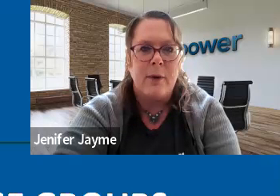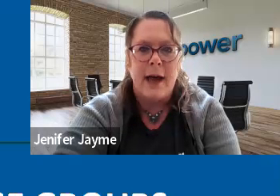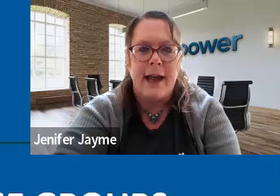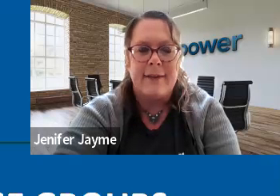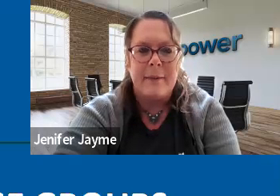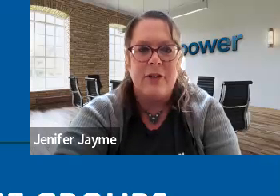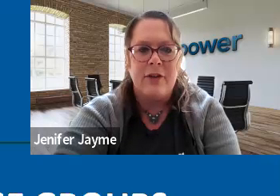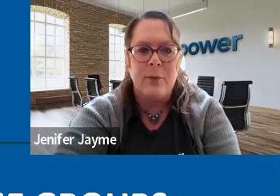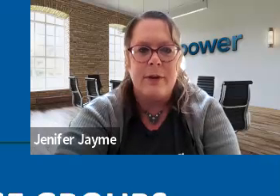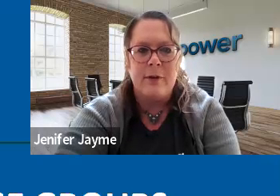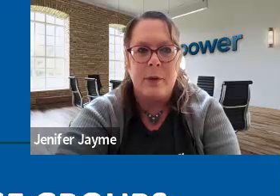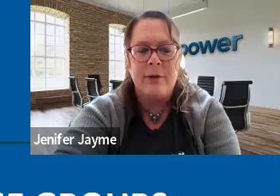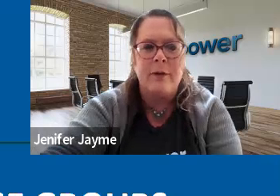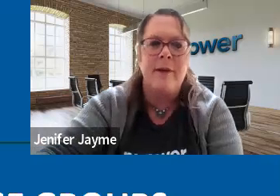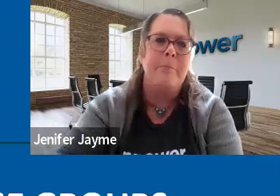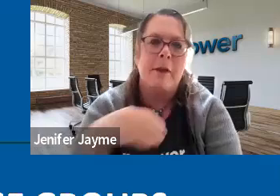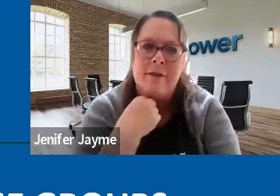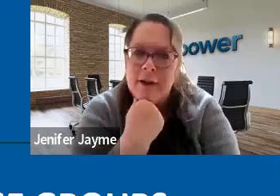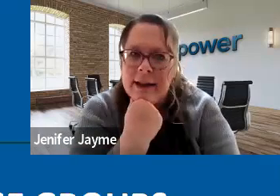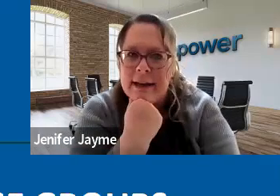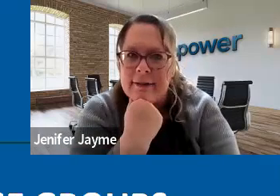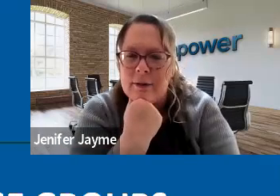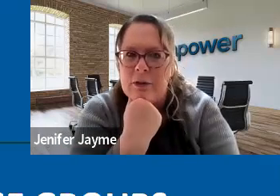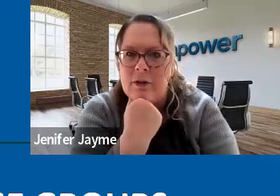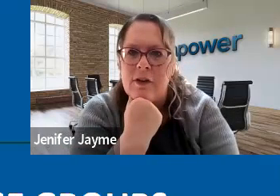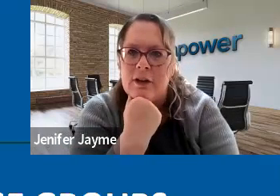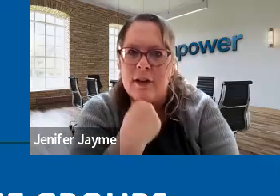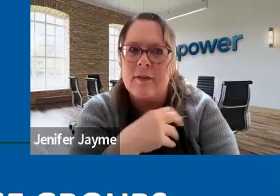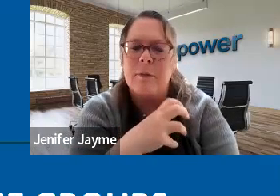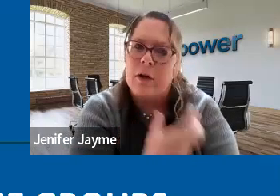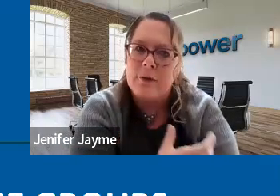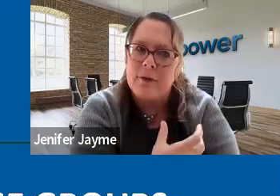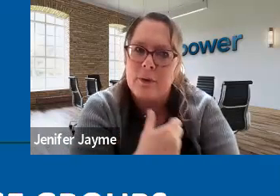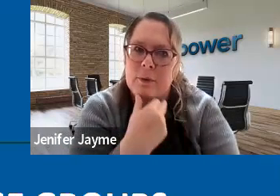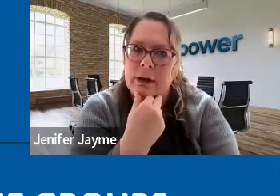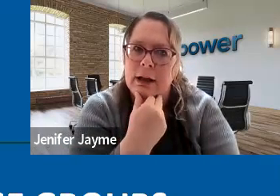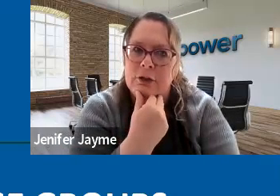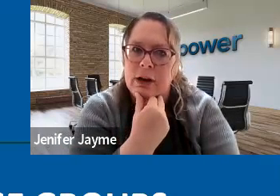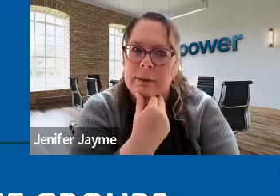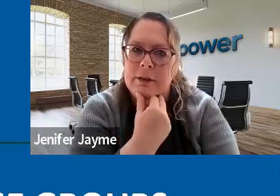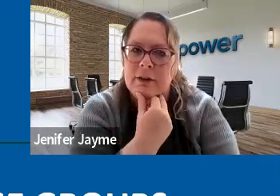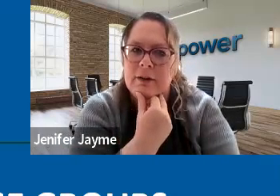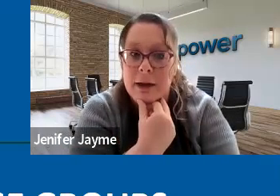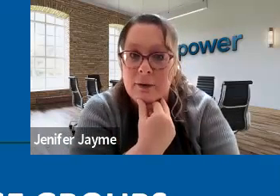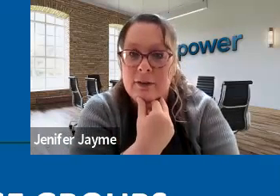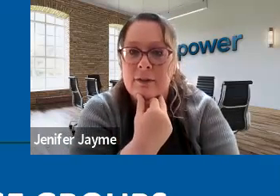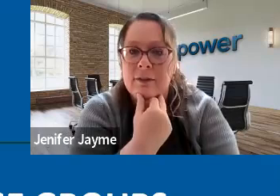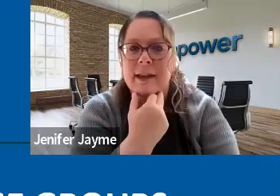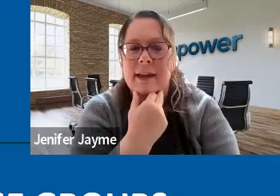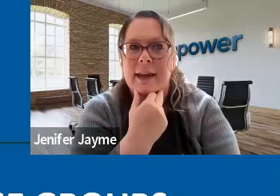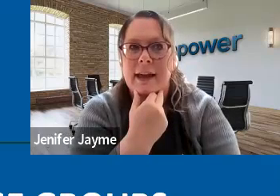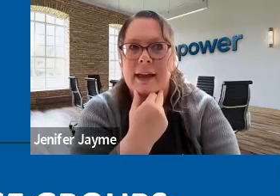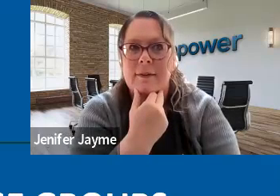So as I mentioned, who we serve, we focus on military connected, which is veterans. We also train military